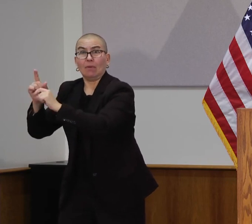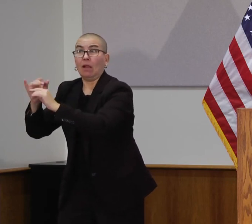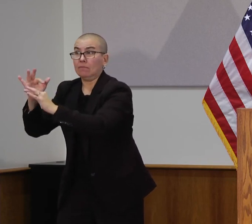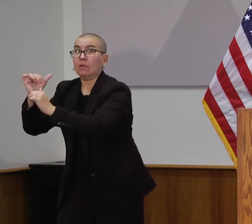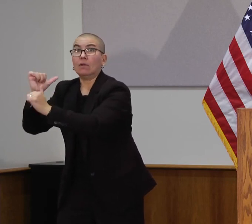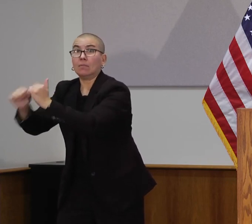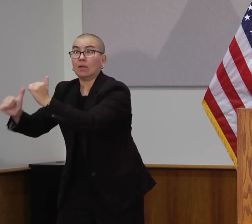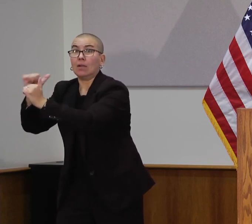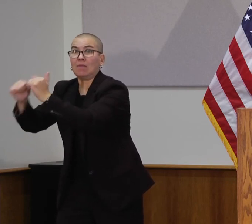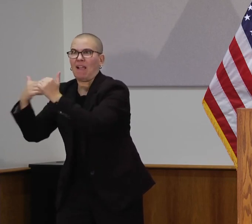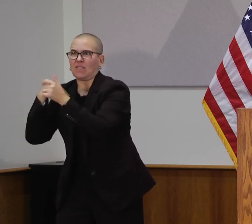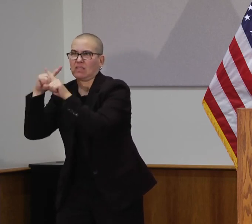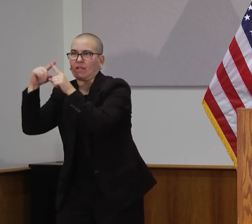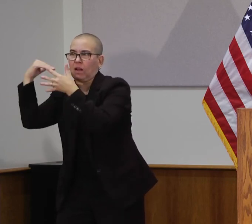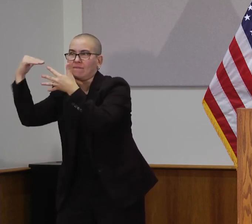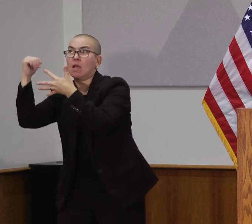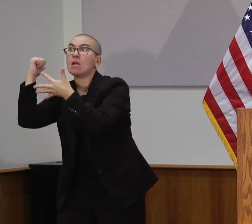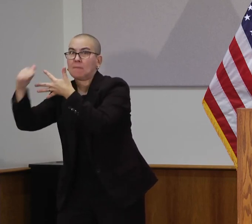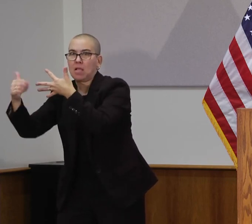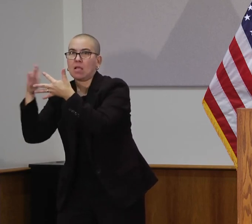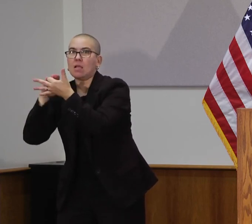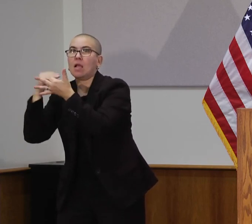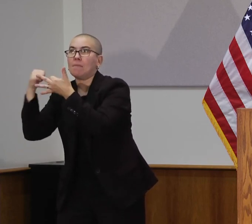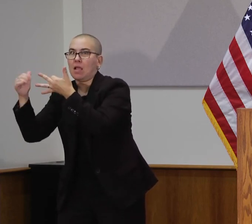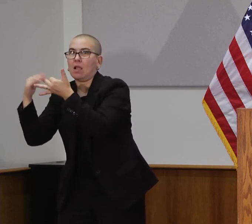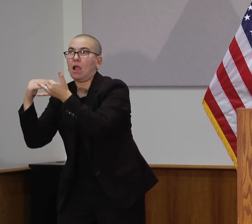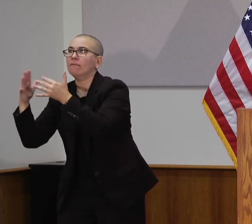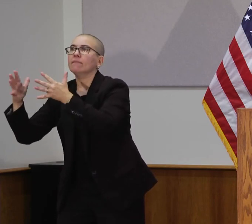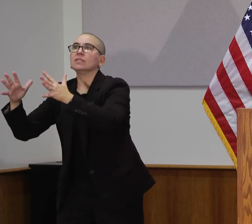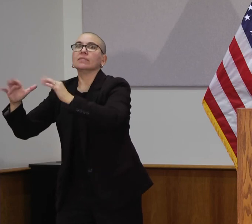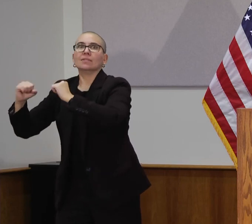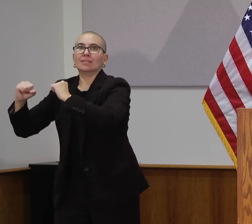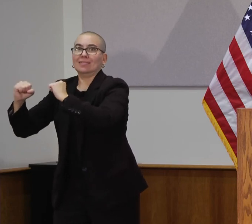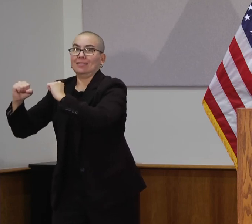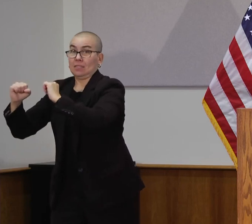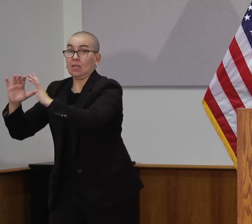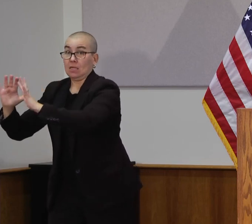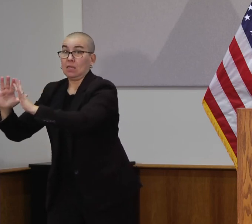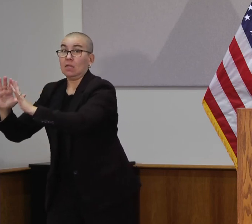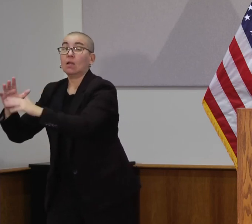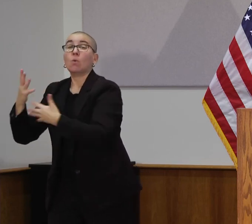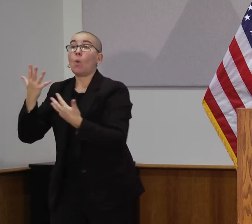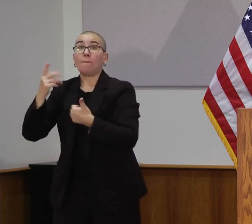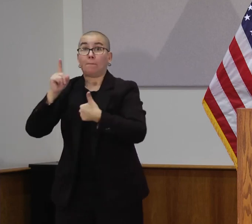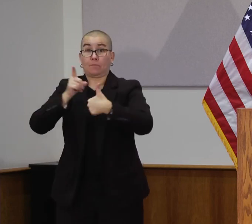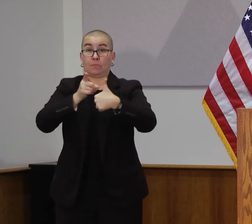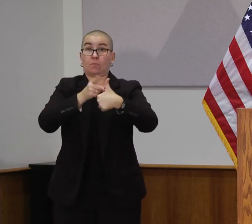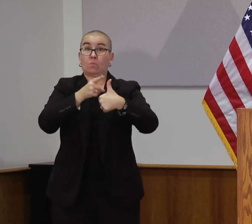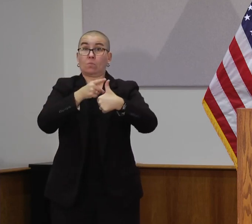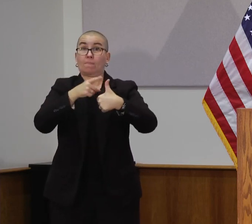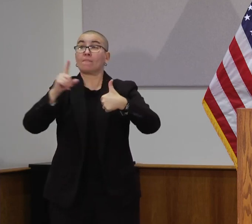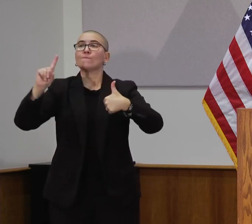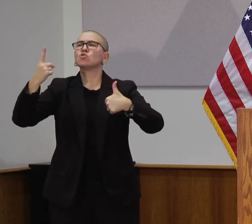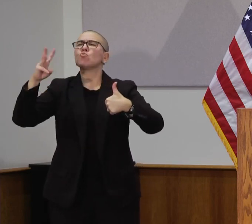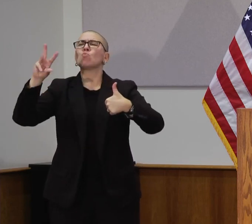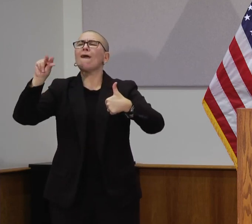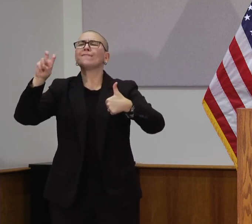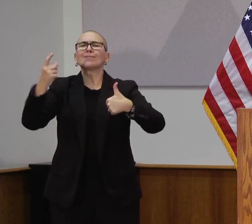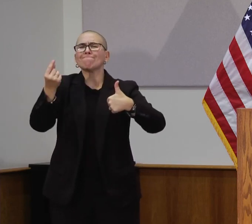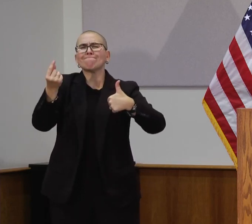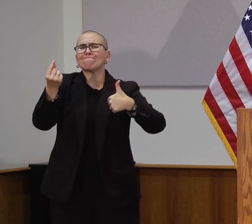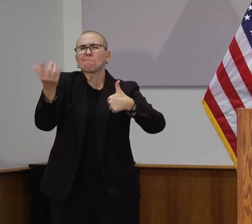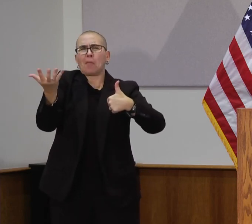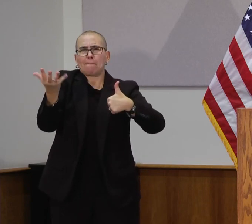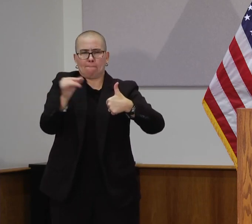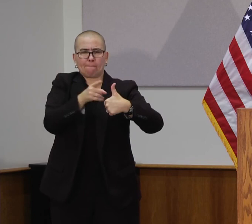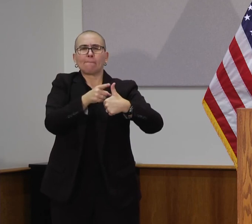hoped, and they're moving along quite quickly. That said, we expect the first phase of vaccinations